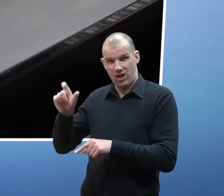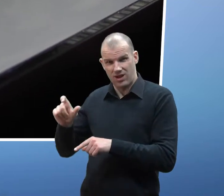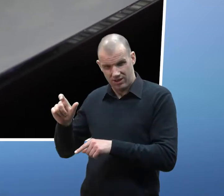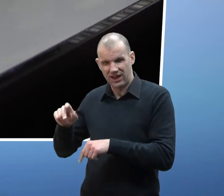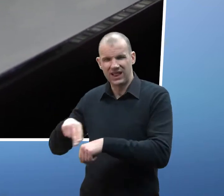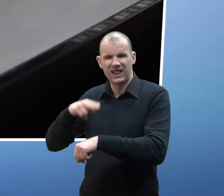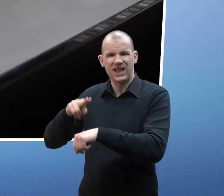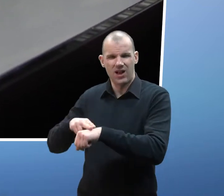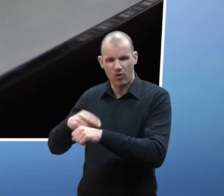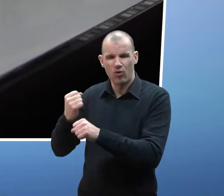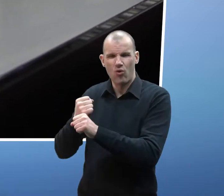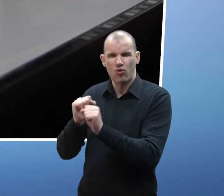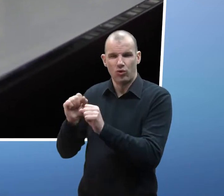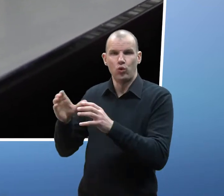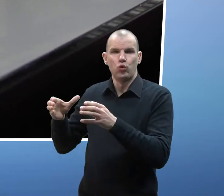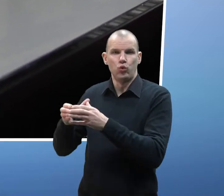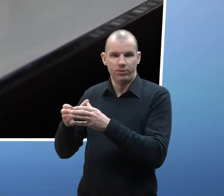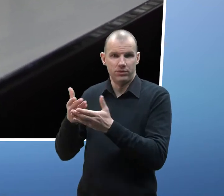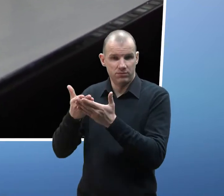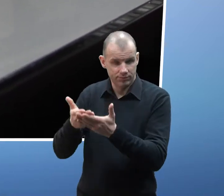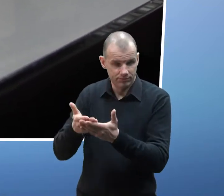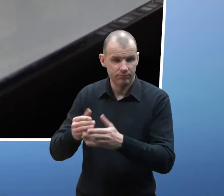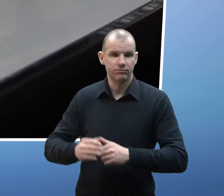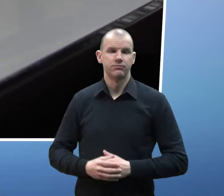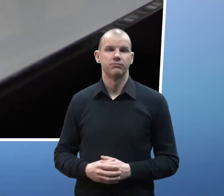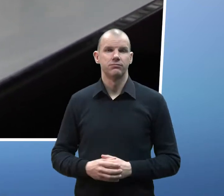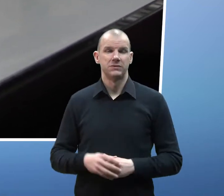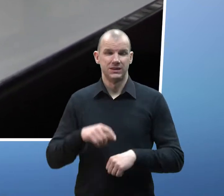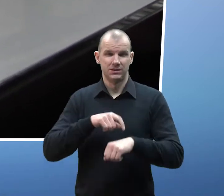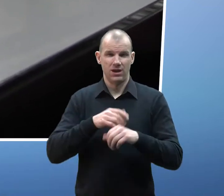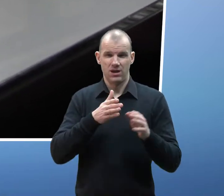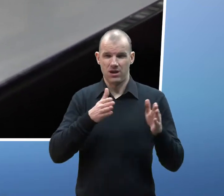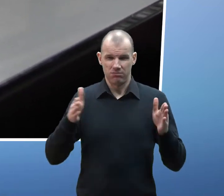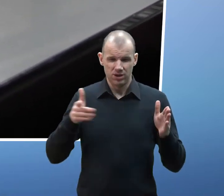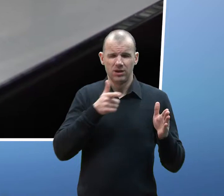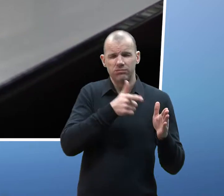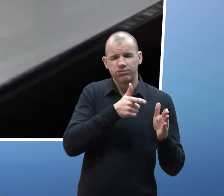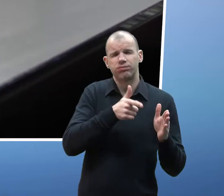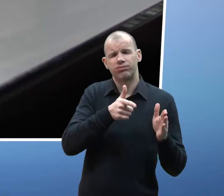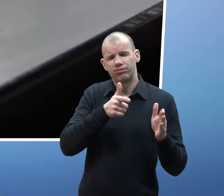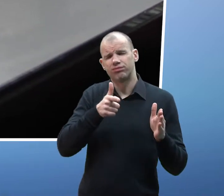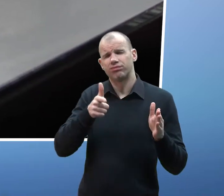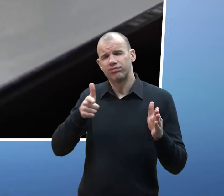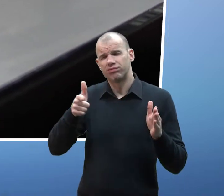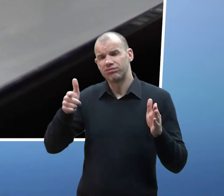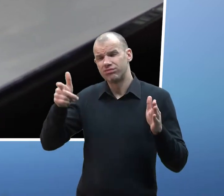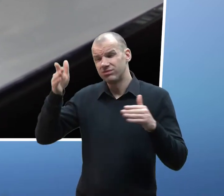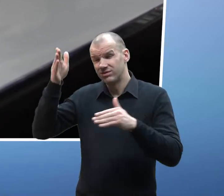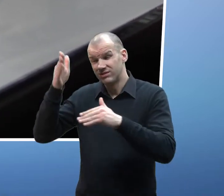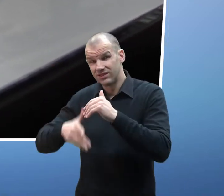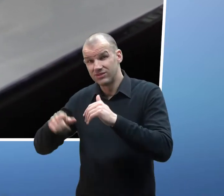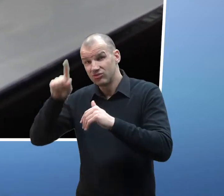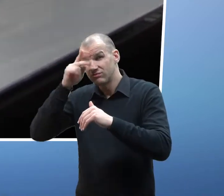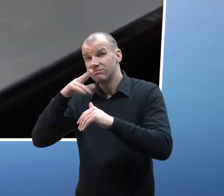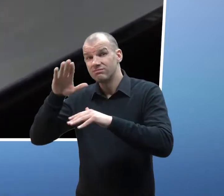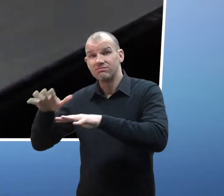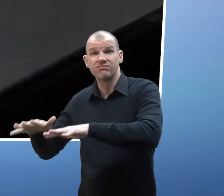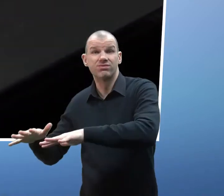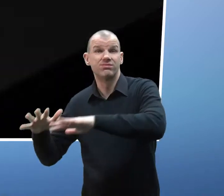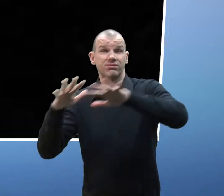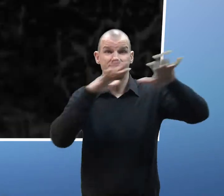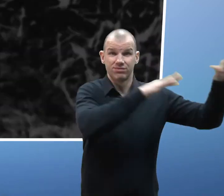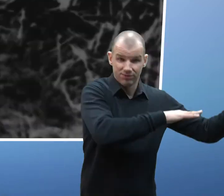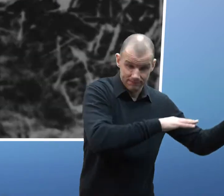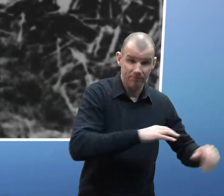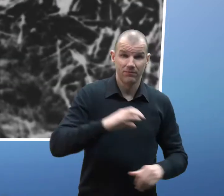them. In this place, massacre was committed until the last days of the German occupation. When the Soviet